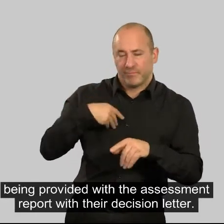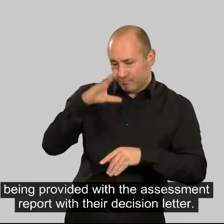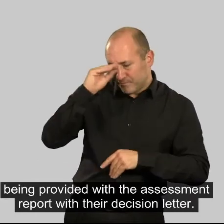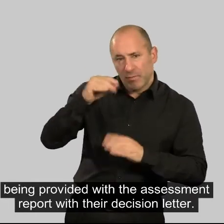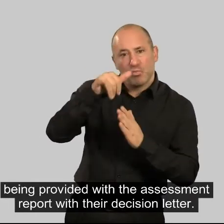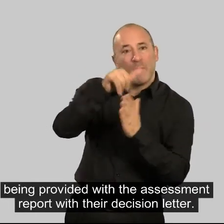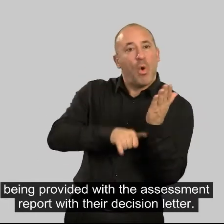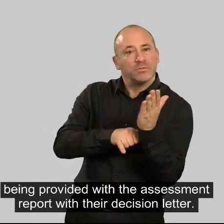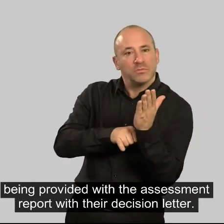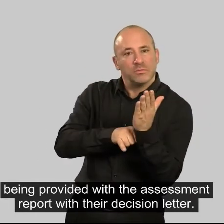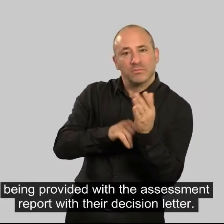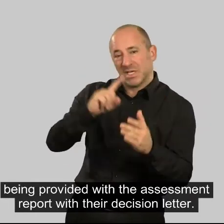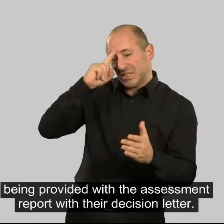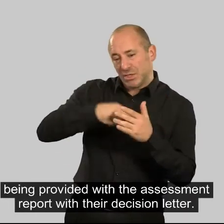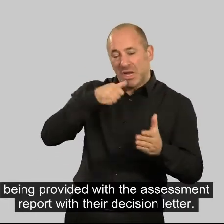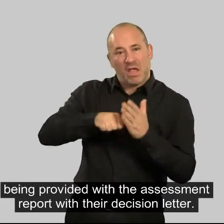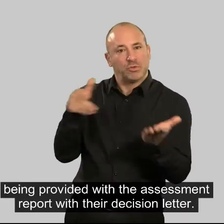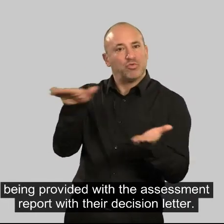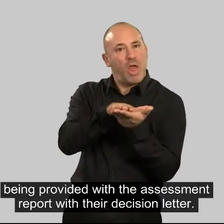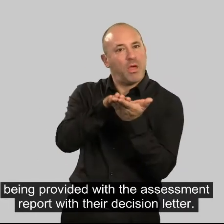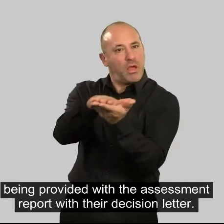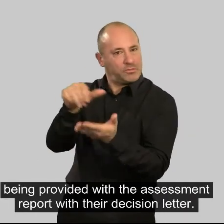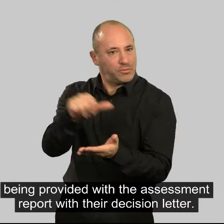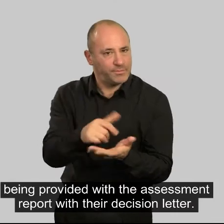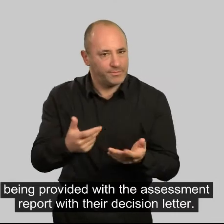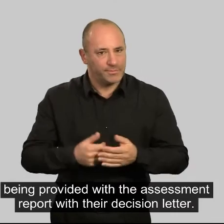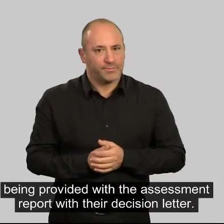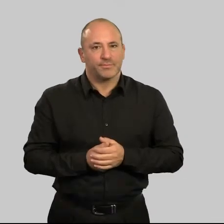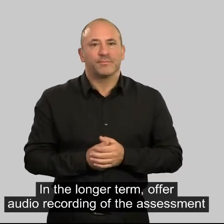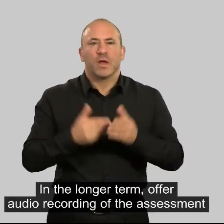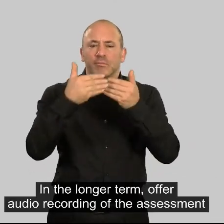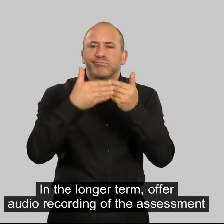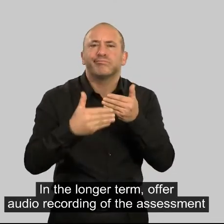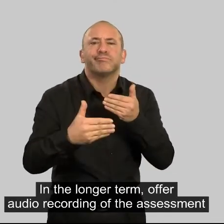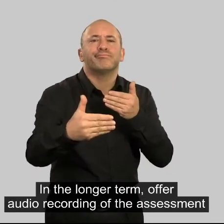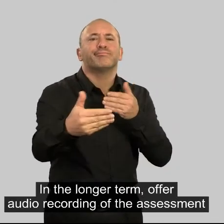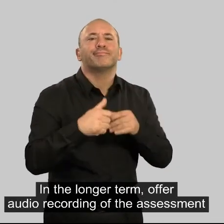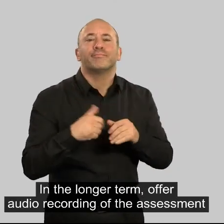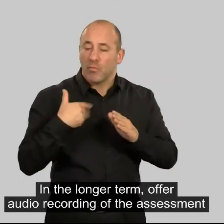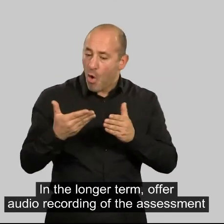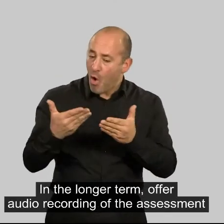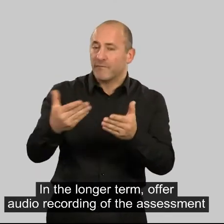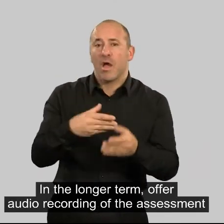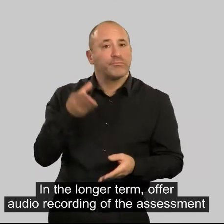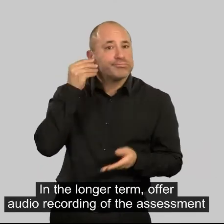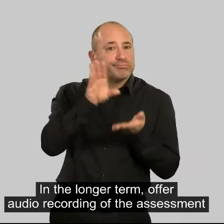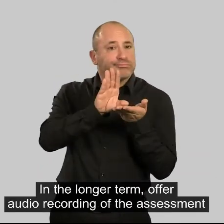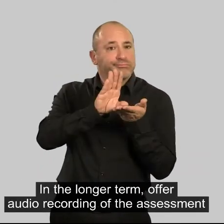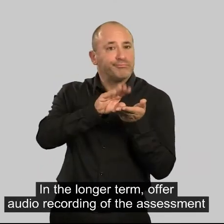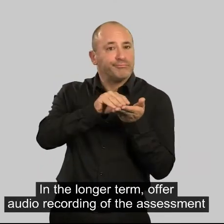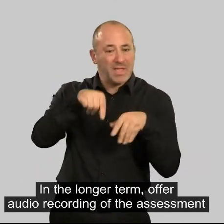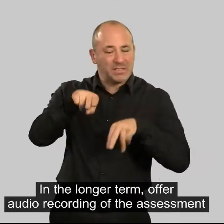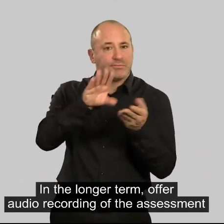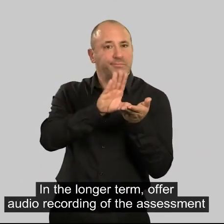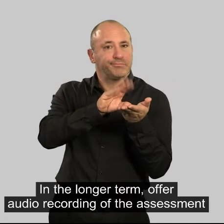report with their decision letter. In the longer term, offer audio recording of the assessment as the